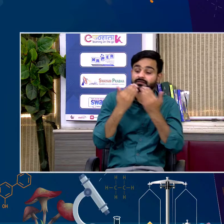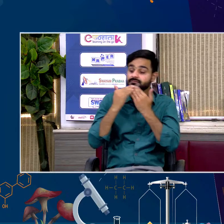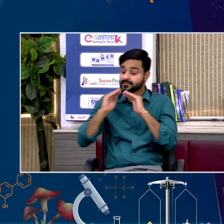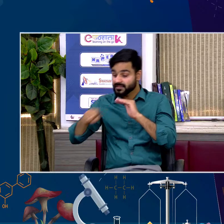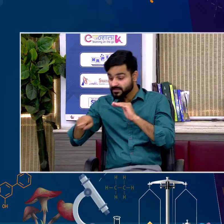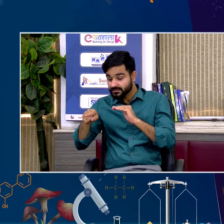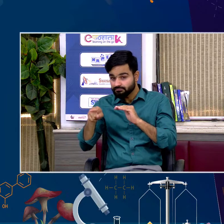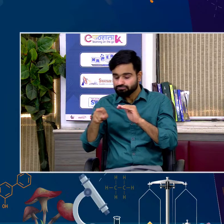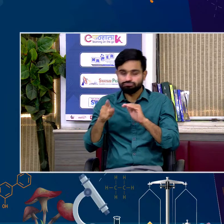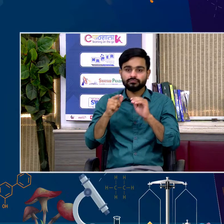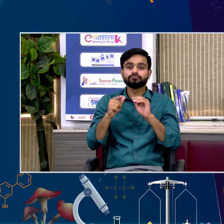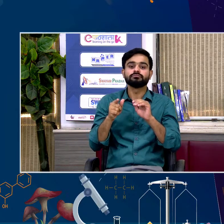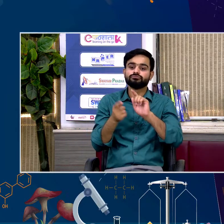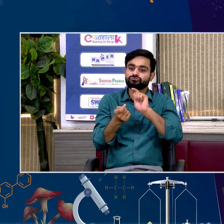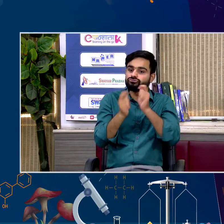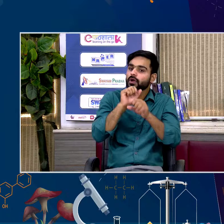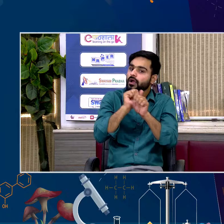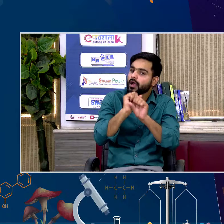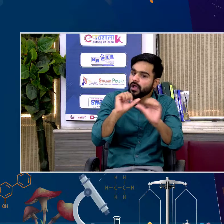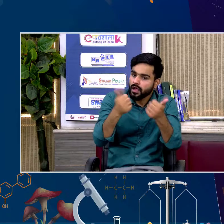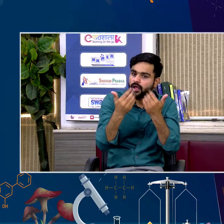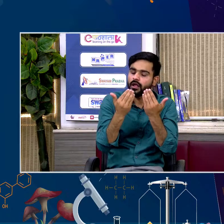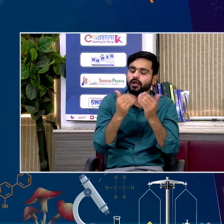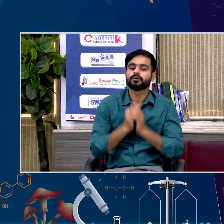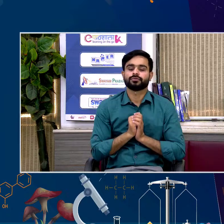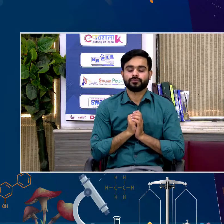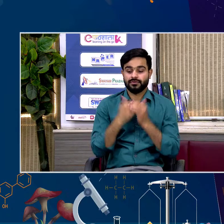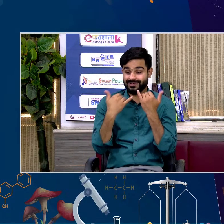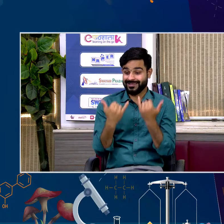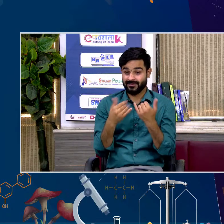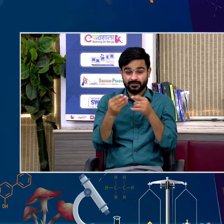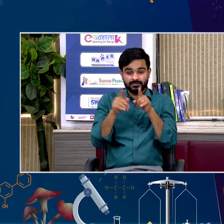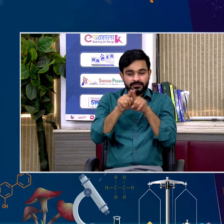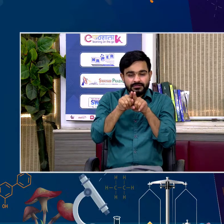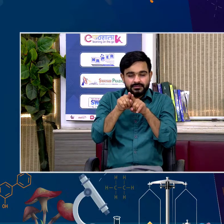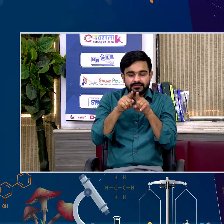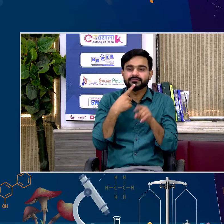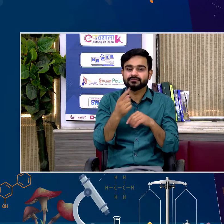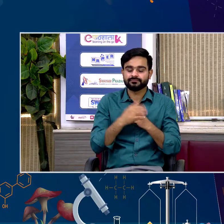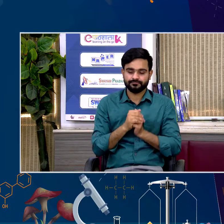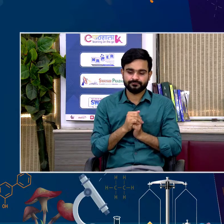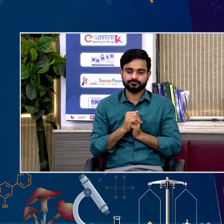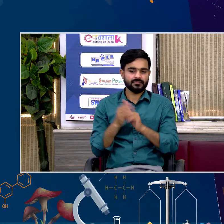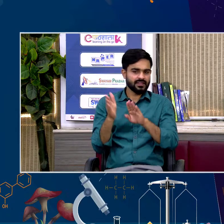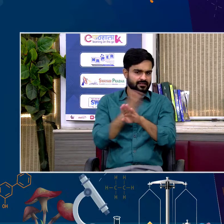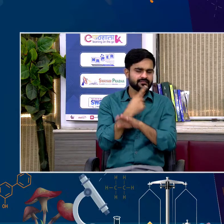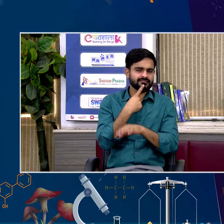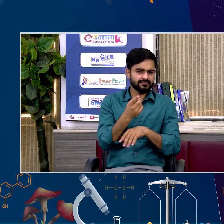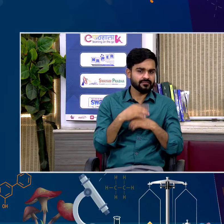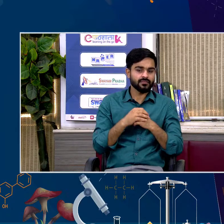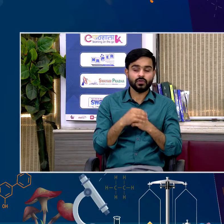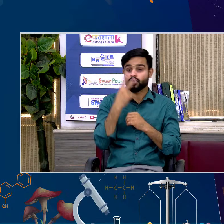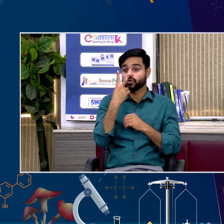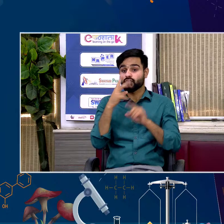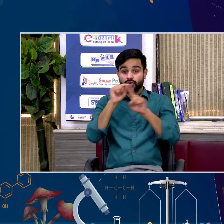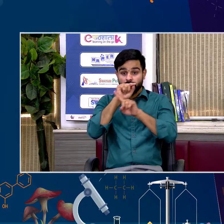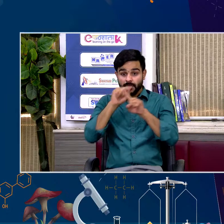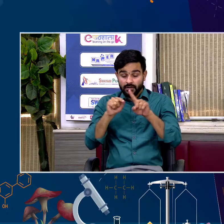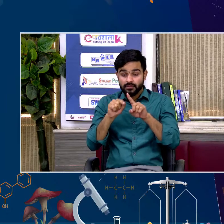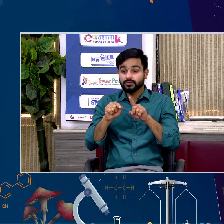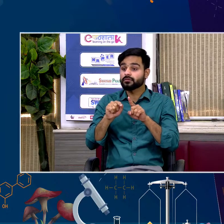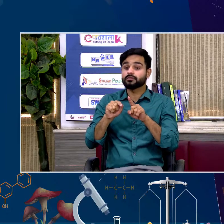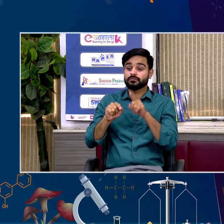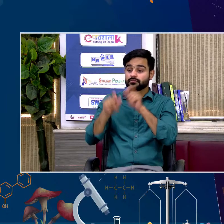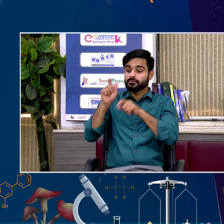who's autistic is able to settle well. Now, given that, like I had said earlier, that 2% of the population